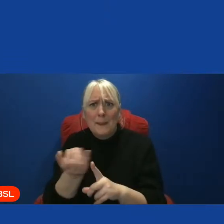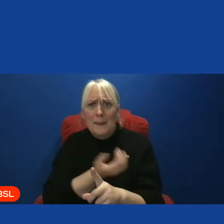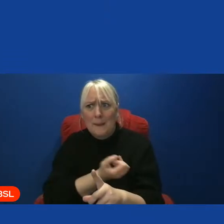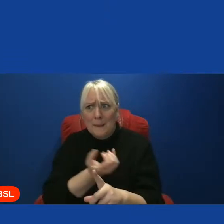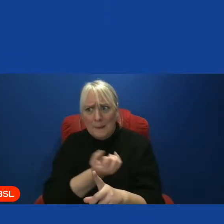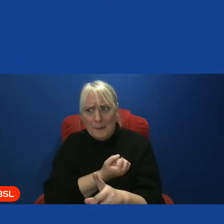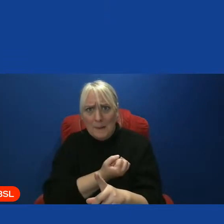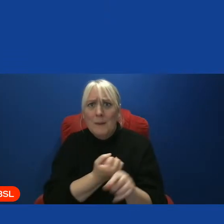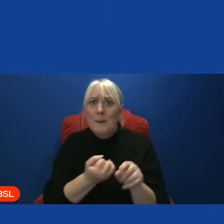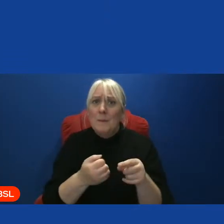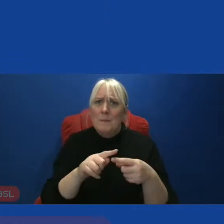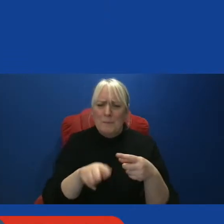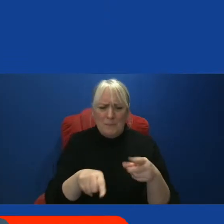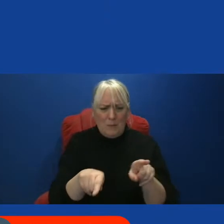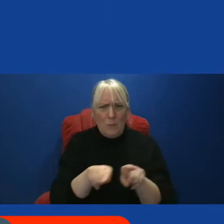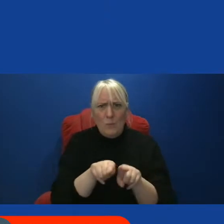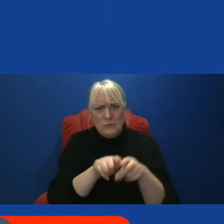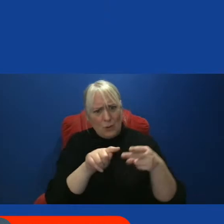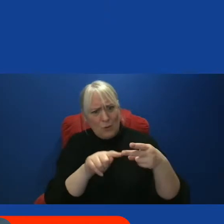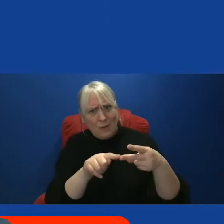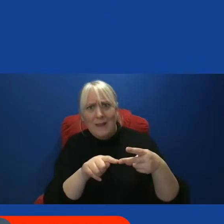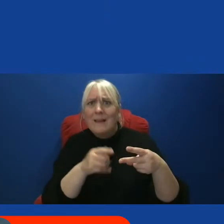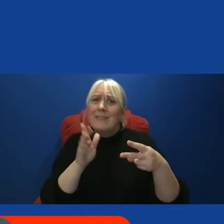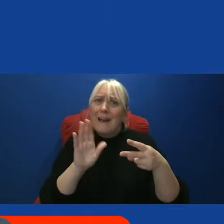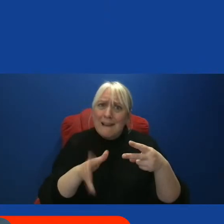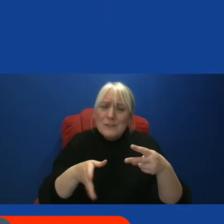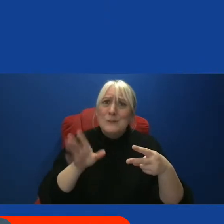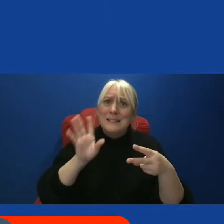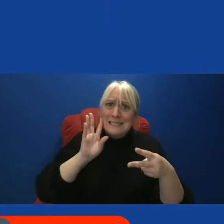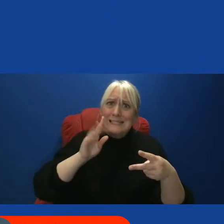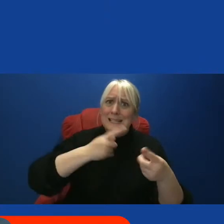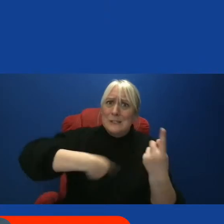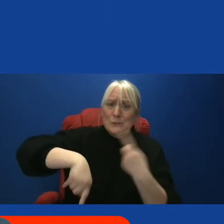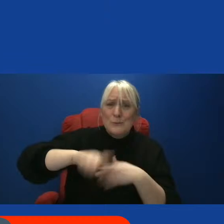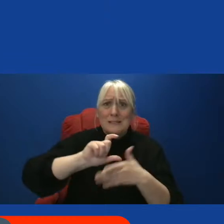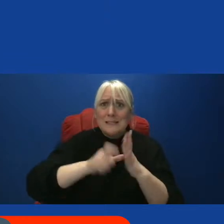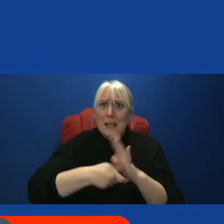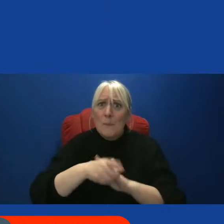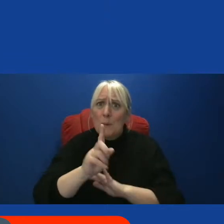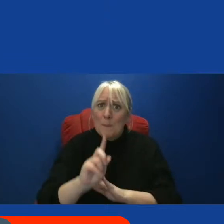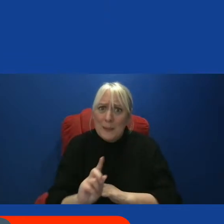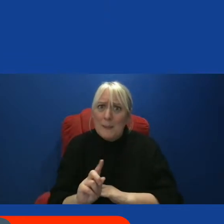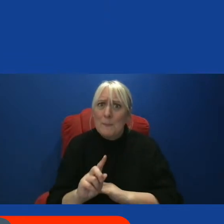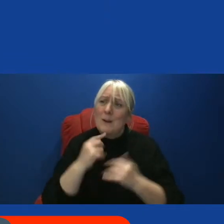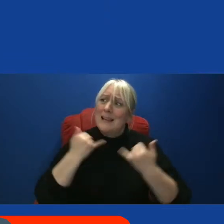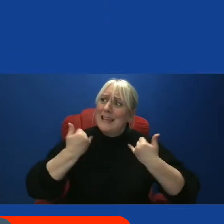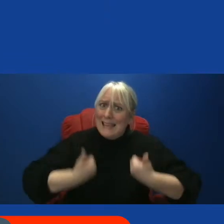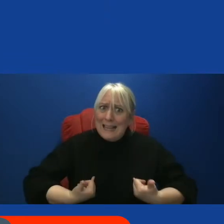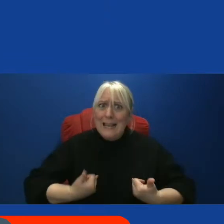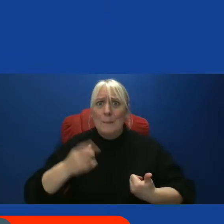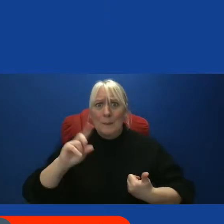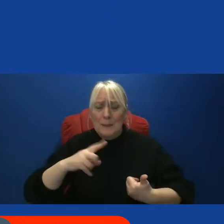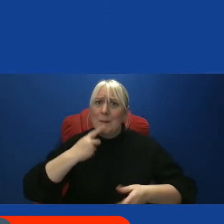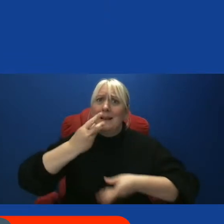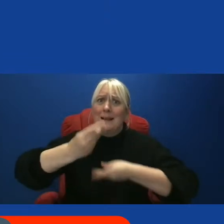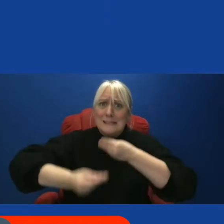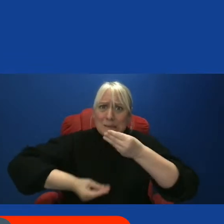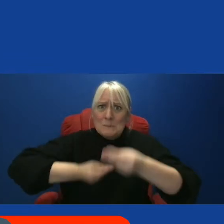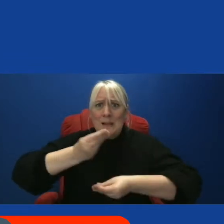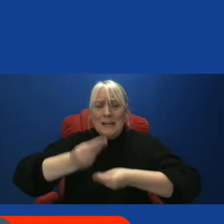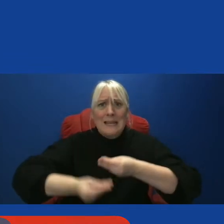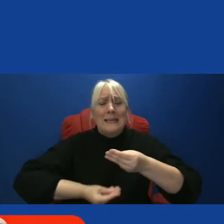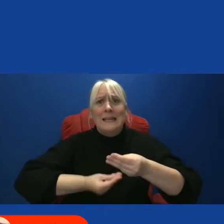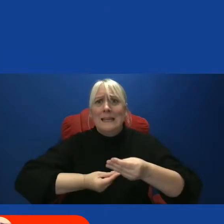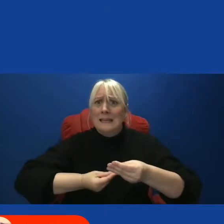to listen to desperate calls from disabled and ill people, sometimes